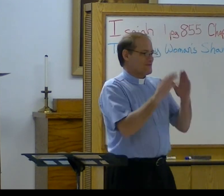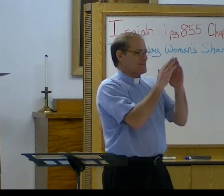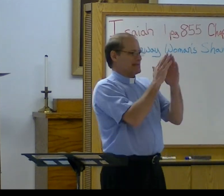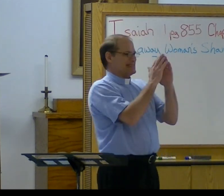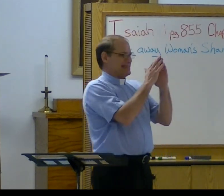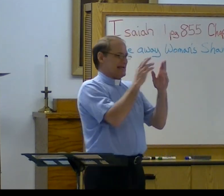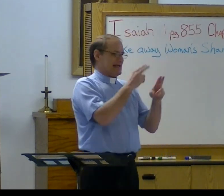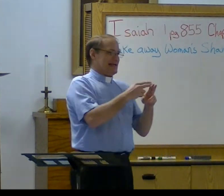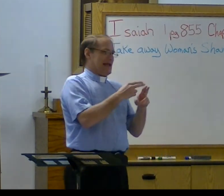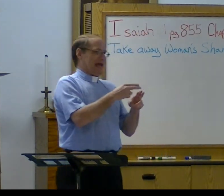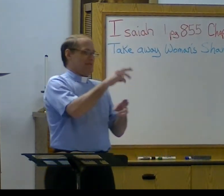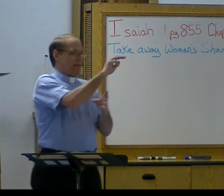From the city named